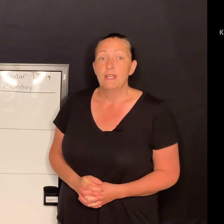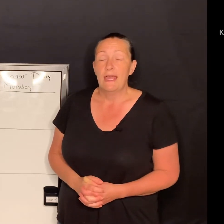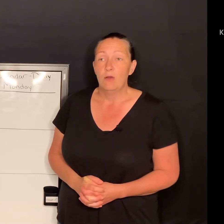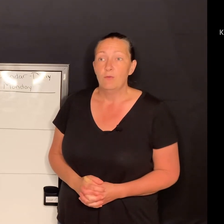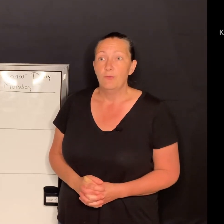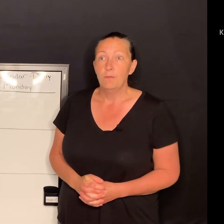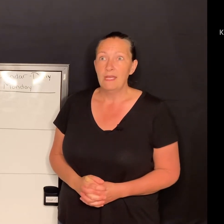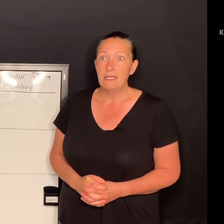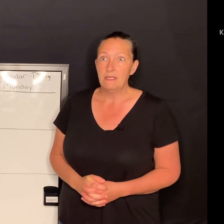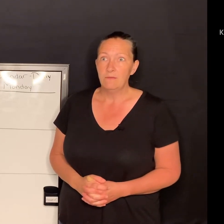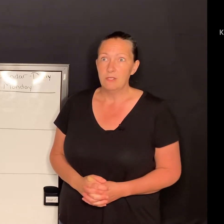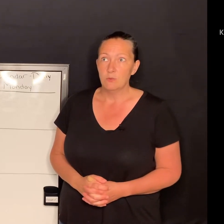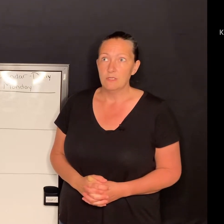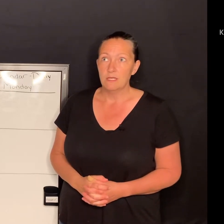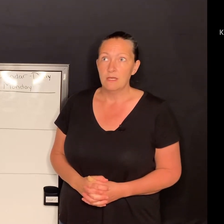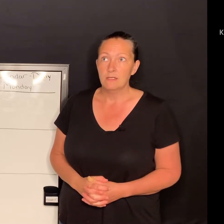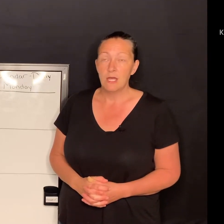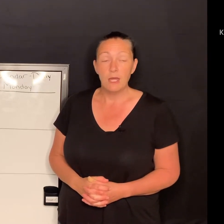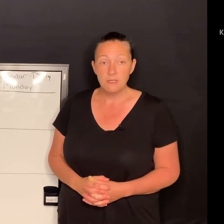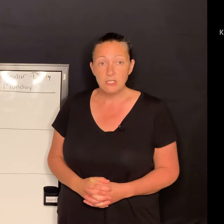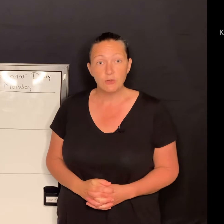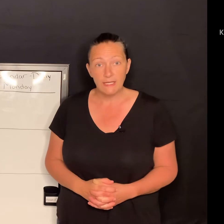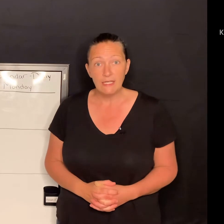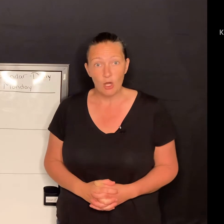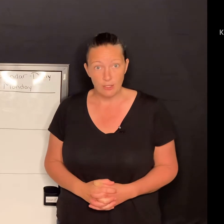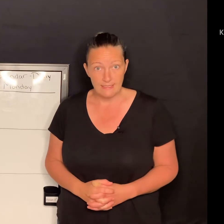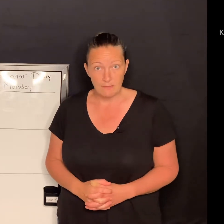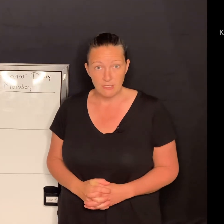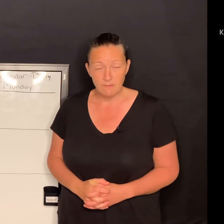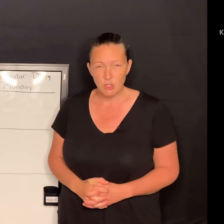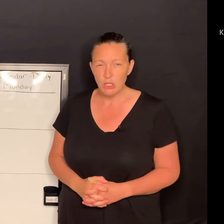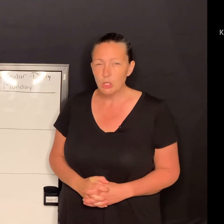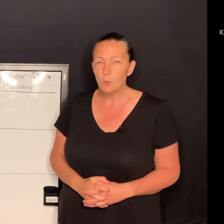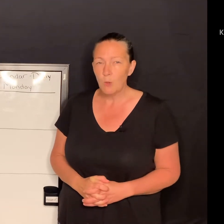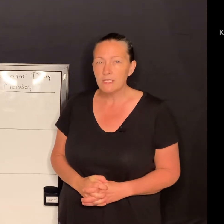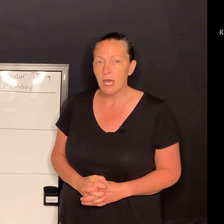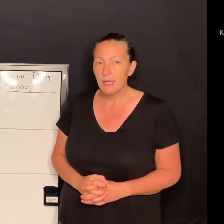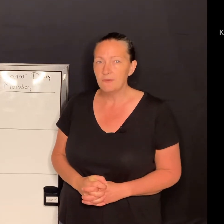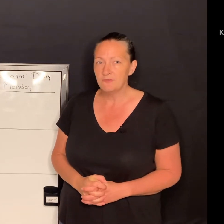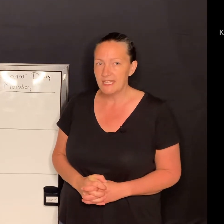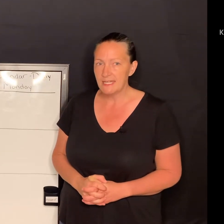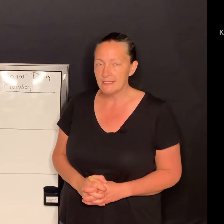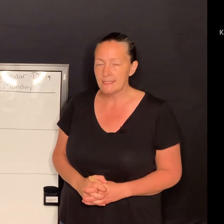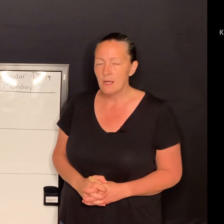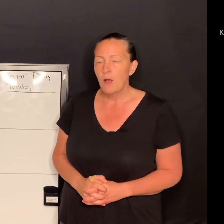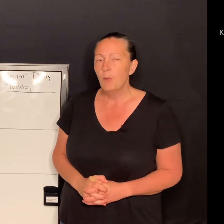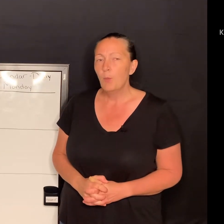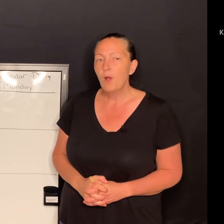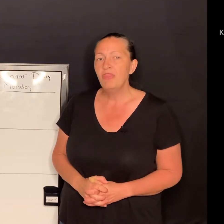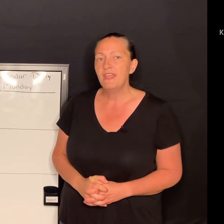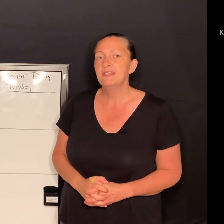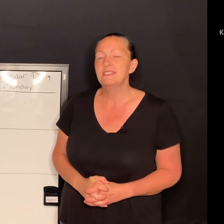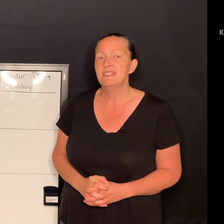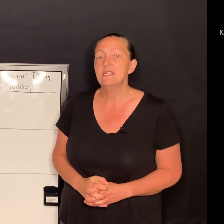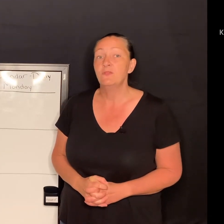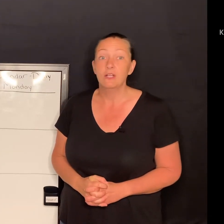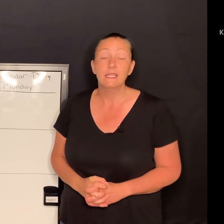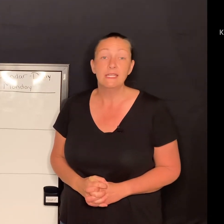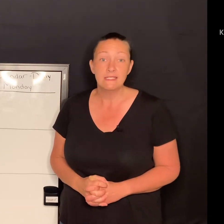out, for many individuals, time is a tricky concept, trying to know what time of day it is. But one thing that stays fairly consistent